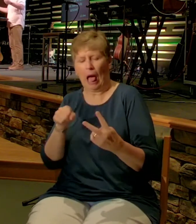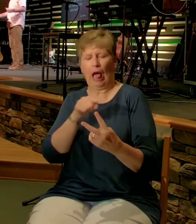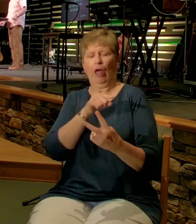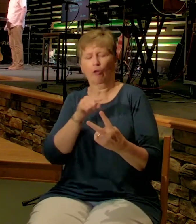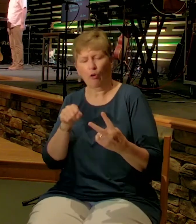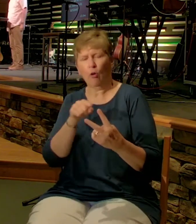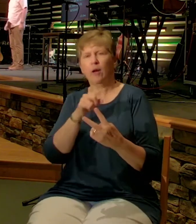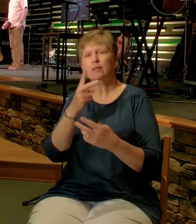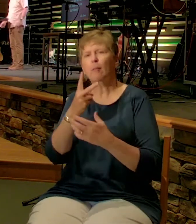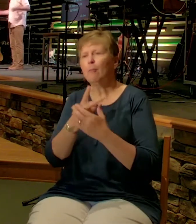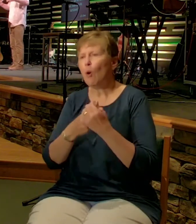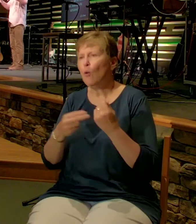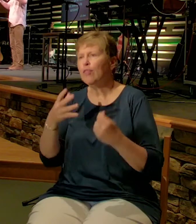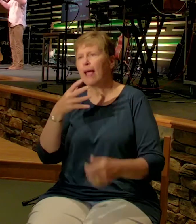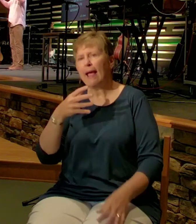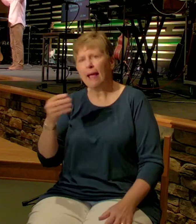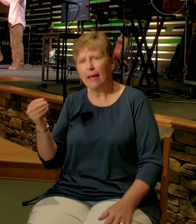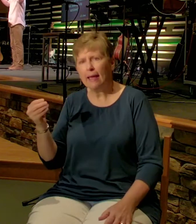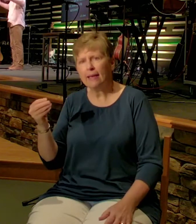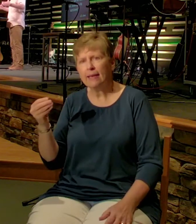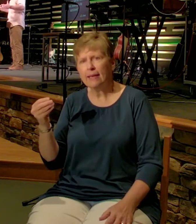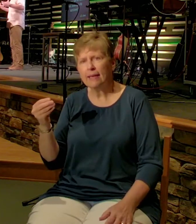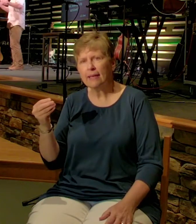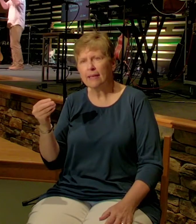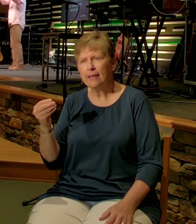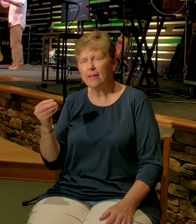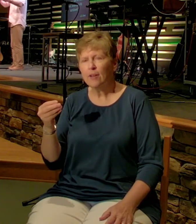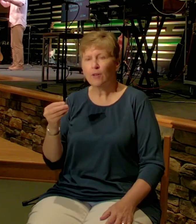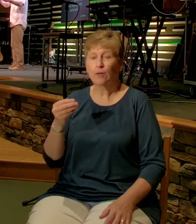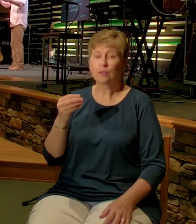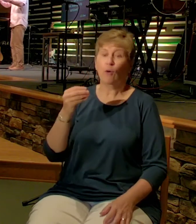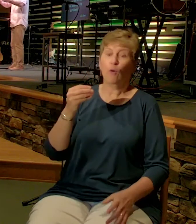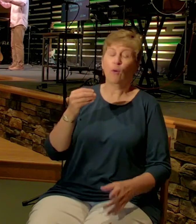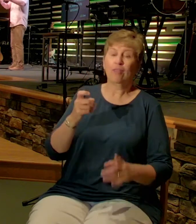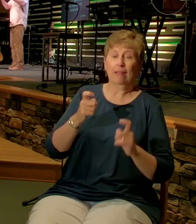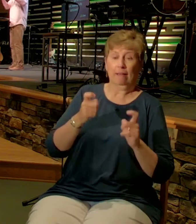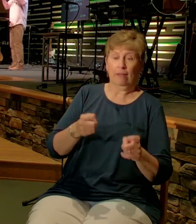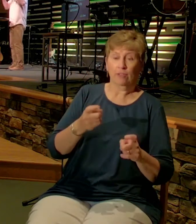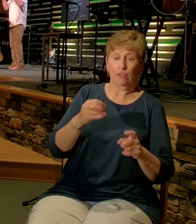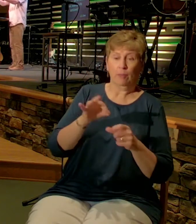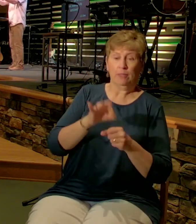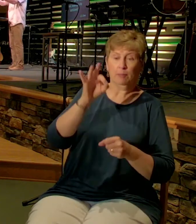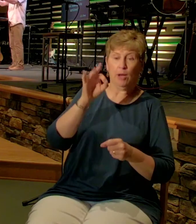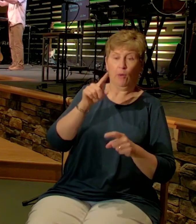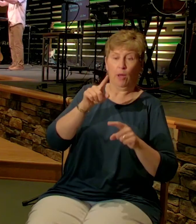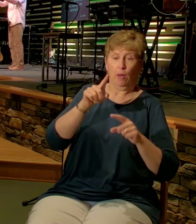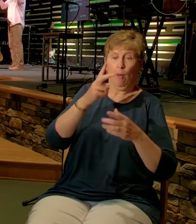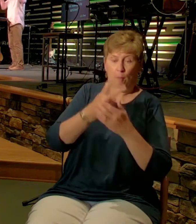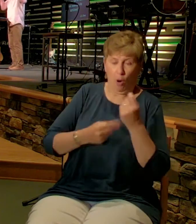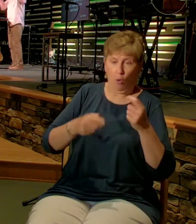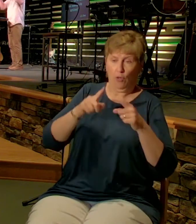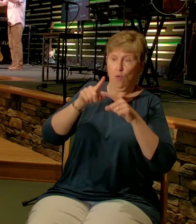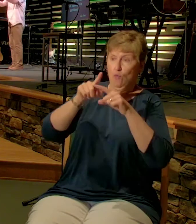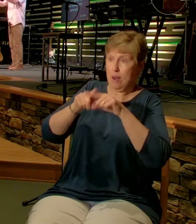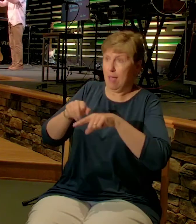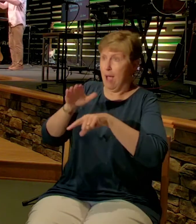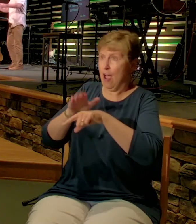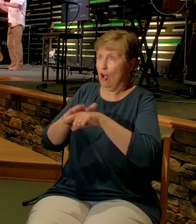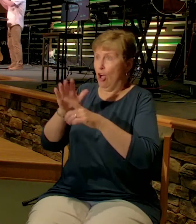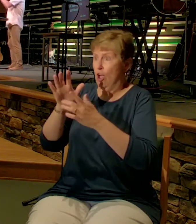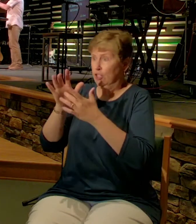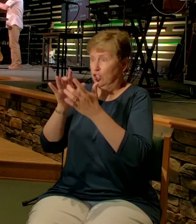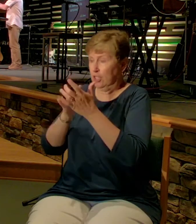and. When we talk about the fruit of the Spirit, it's both relying upon Jesus and looking at